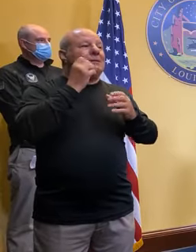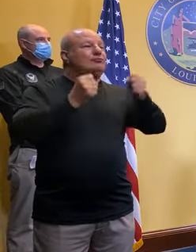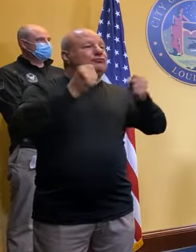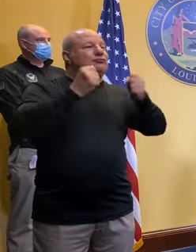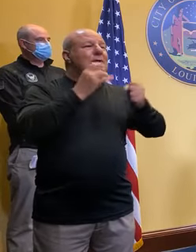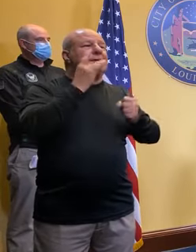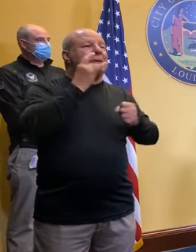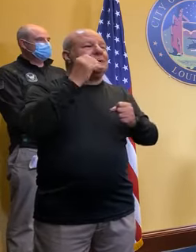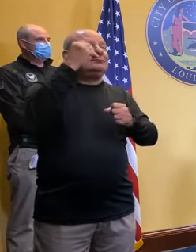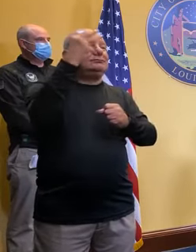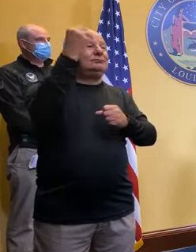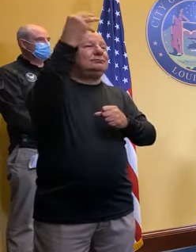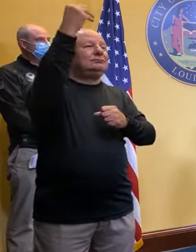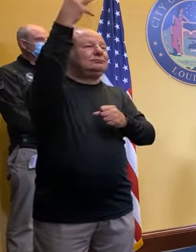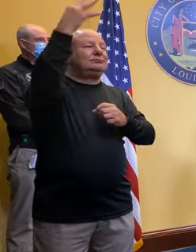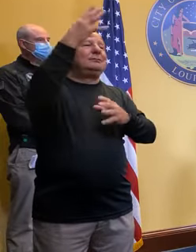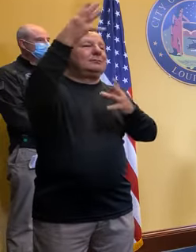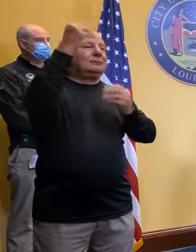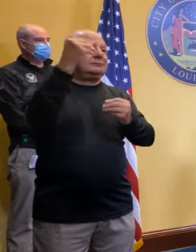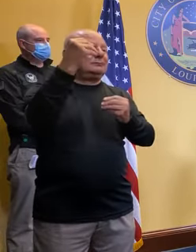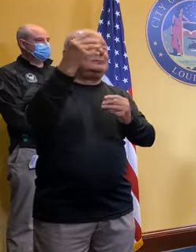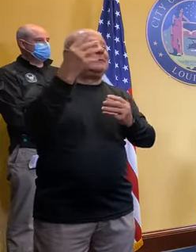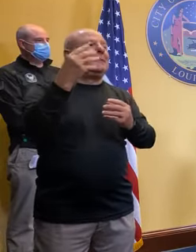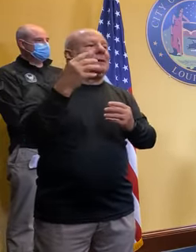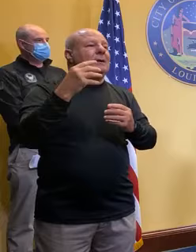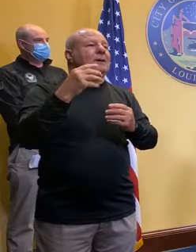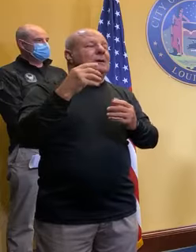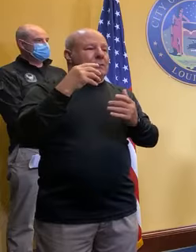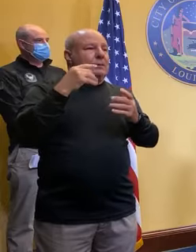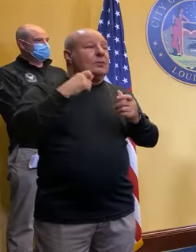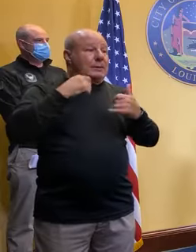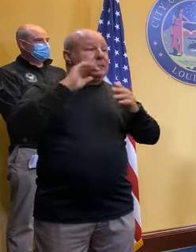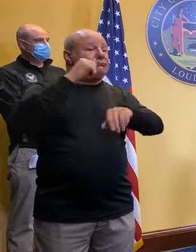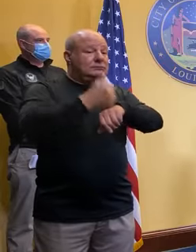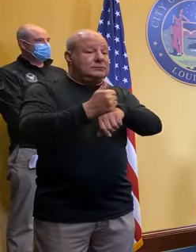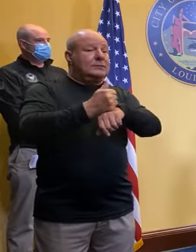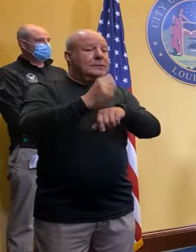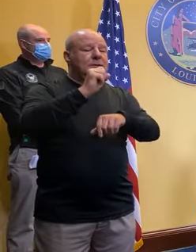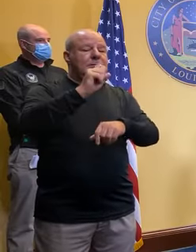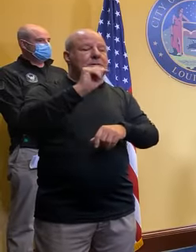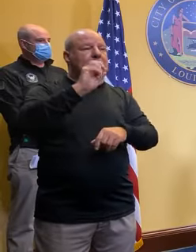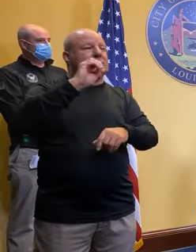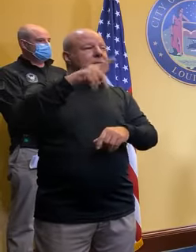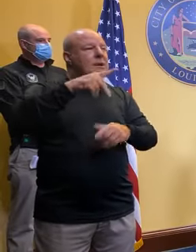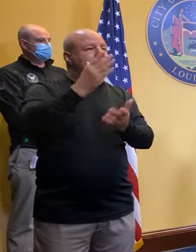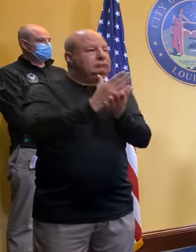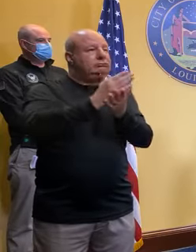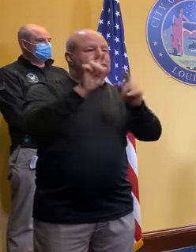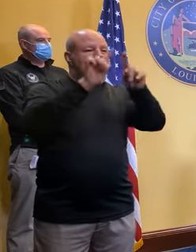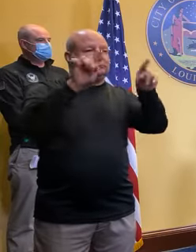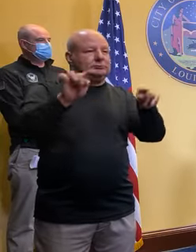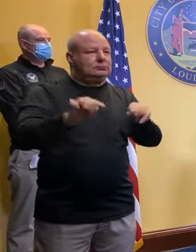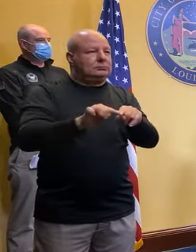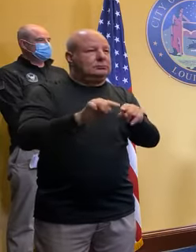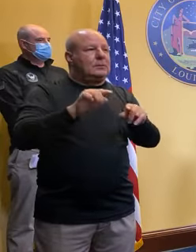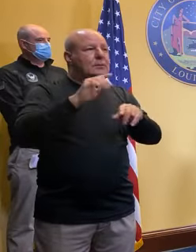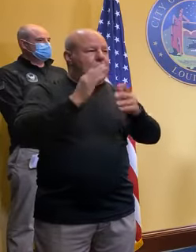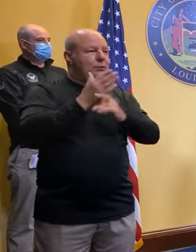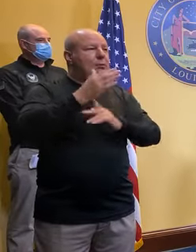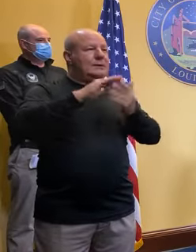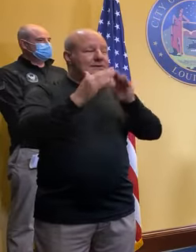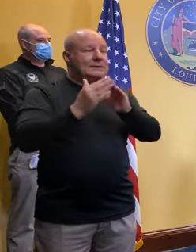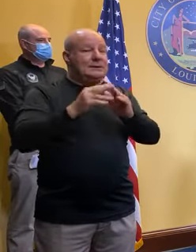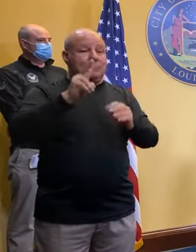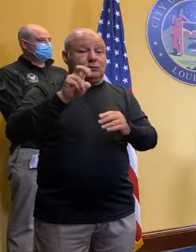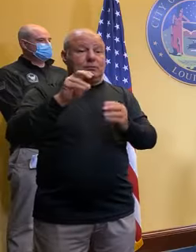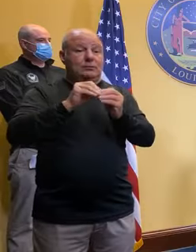or lights. We have been deploying stop signs throughout the city as well.